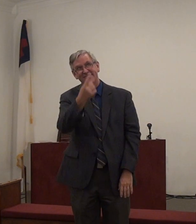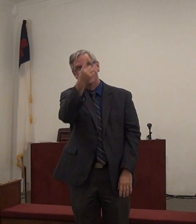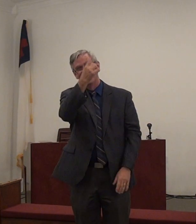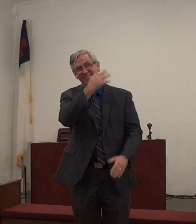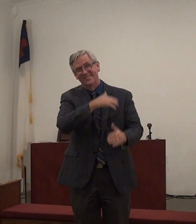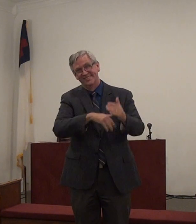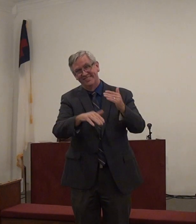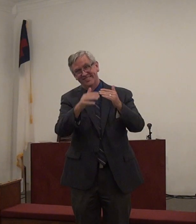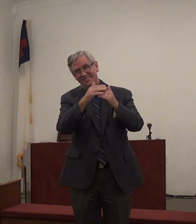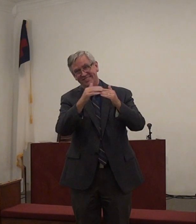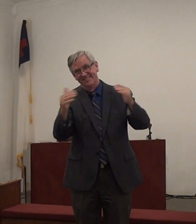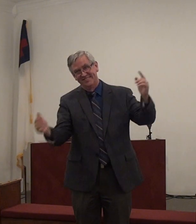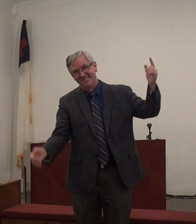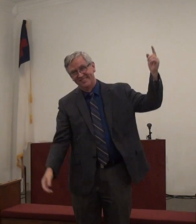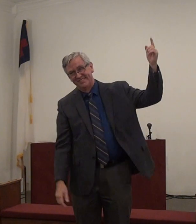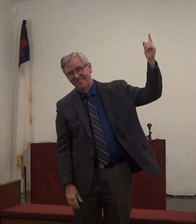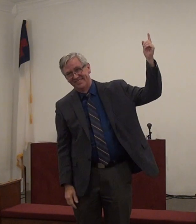But she went to heaven.